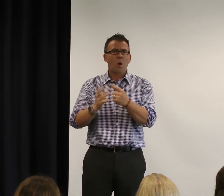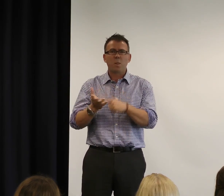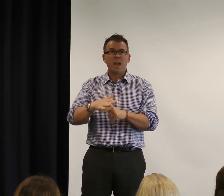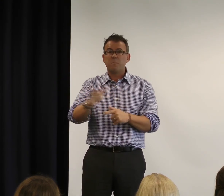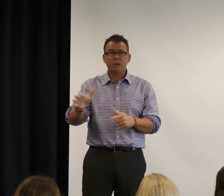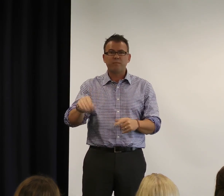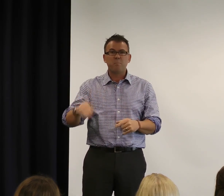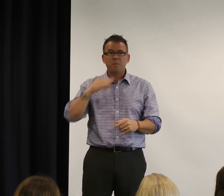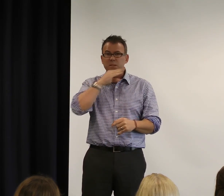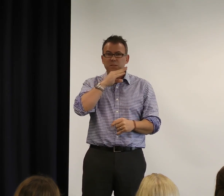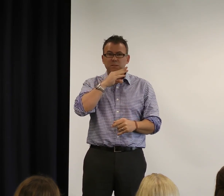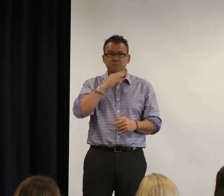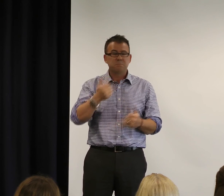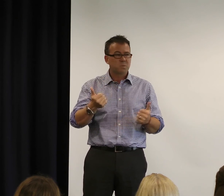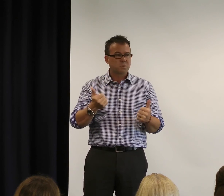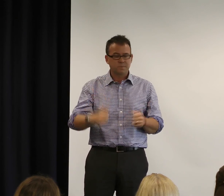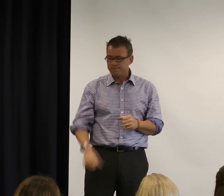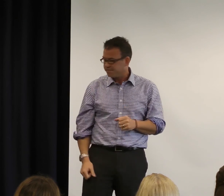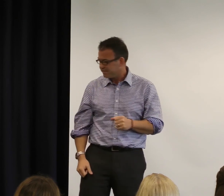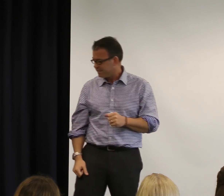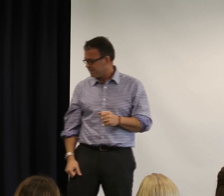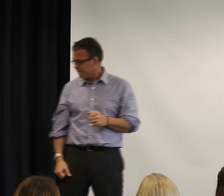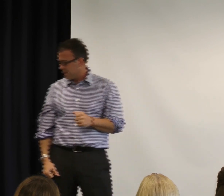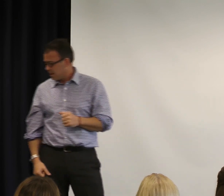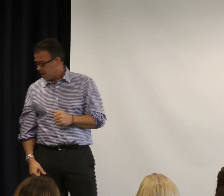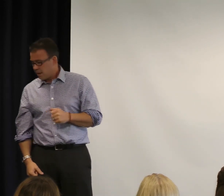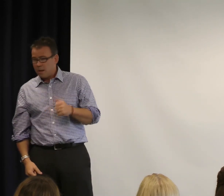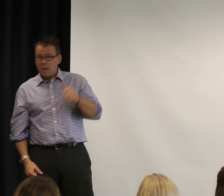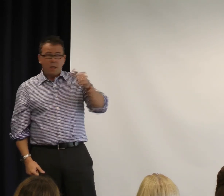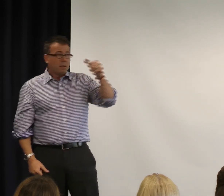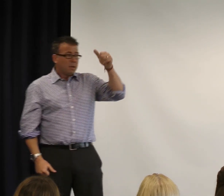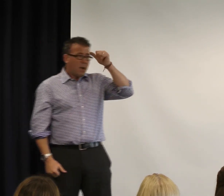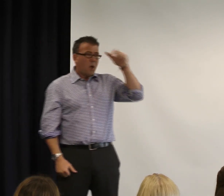And that's achievable too. Anyone can achieve that from Melbourne, just like he did.